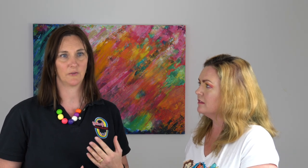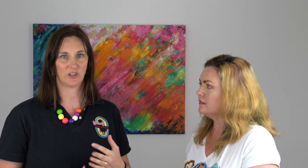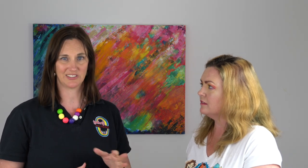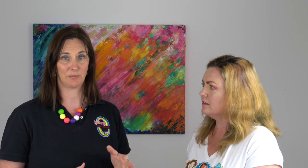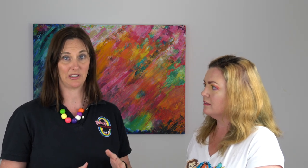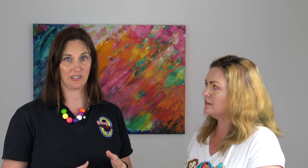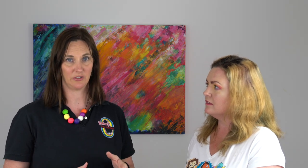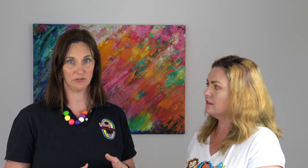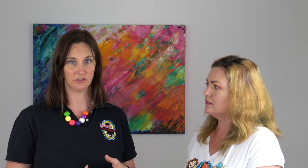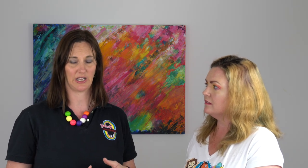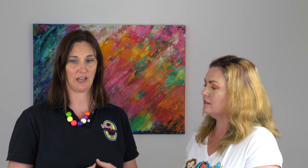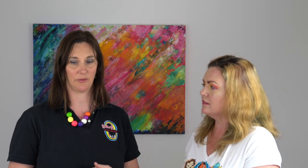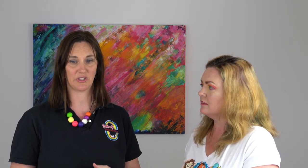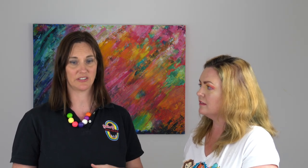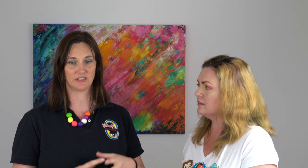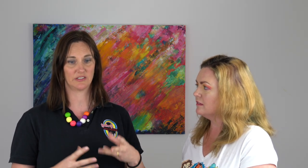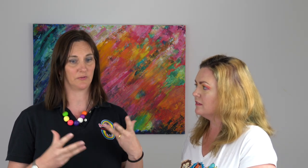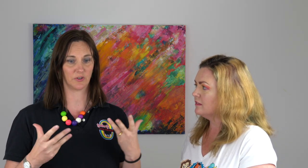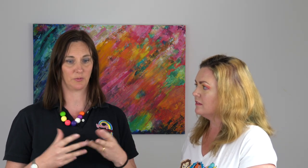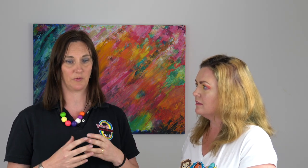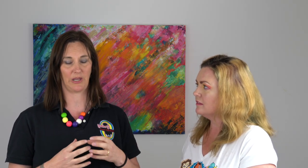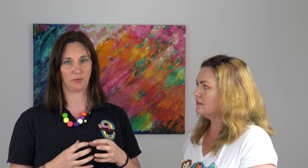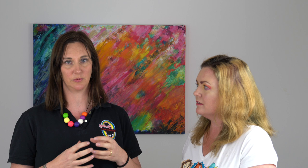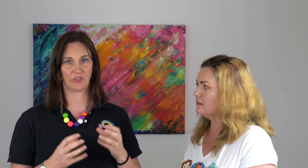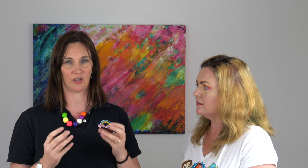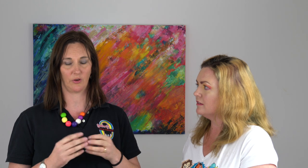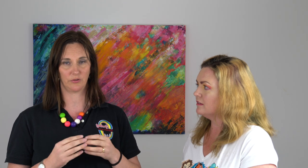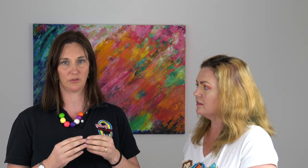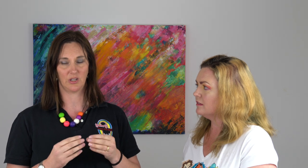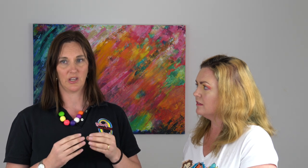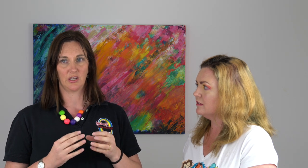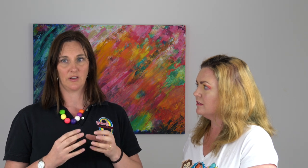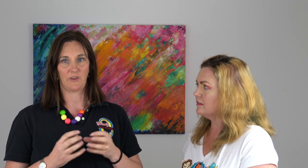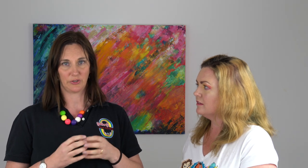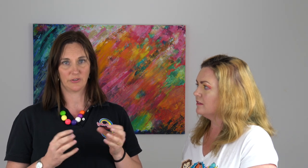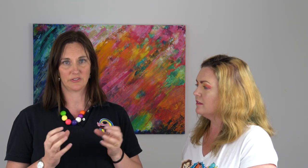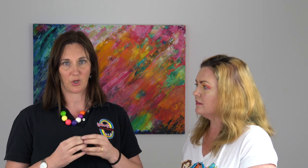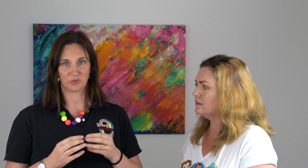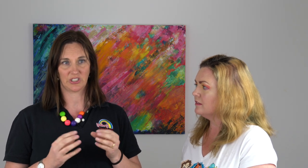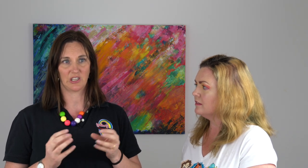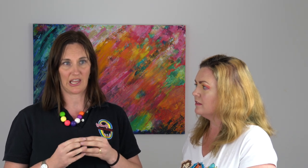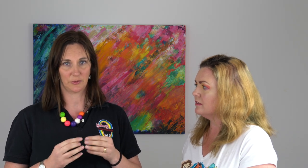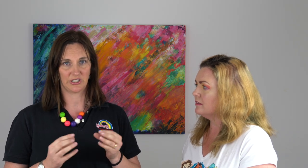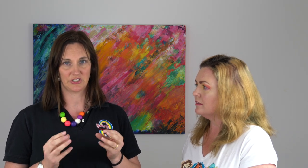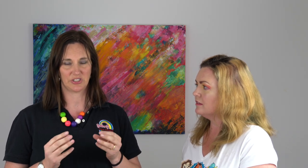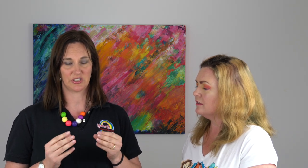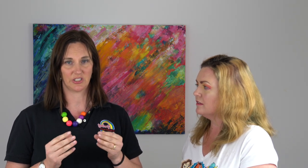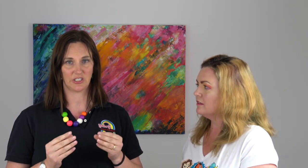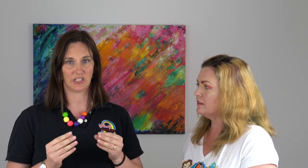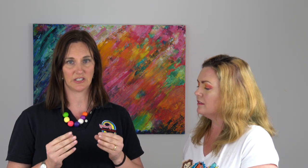got a disability at all. They're just a different group of people with their own values, culture, language. It's